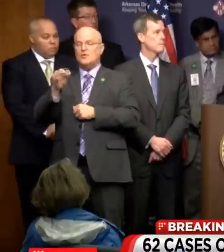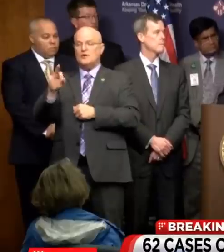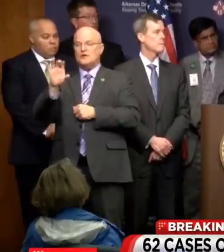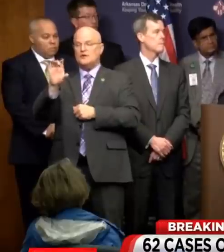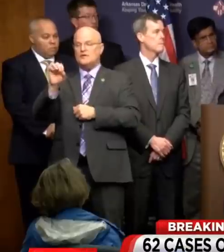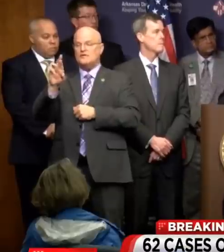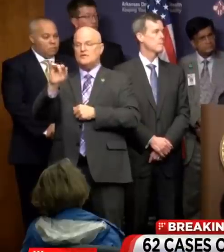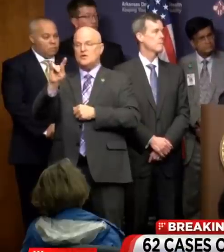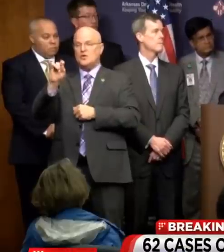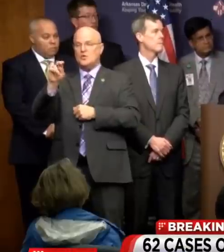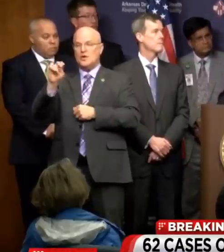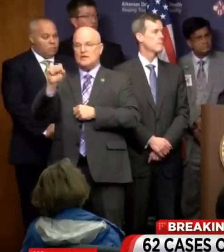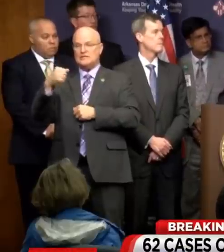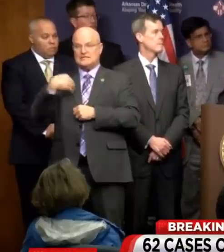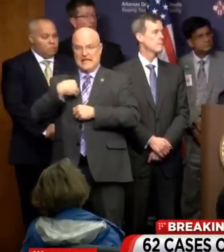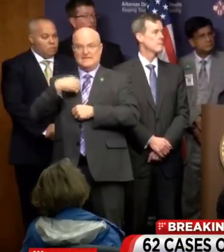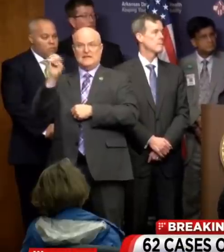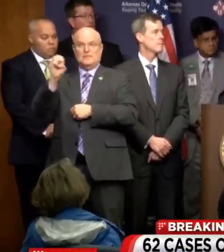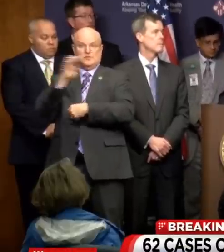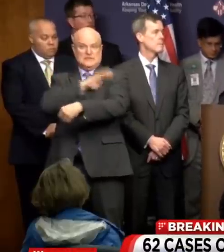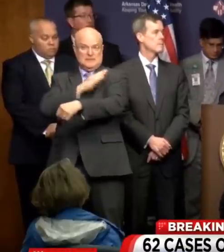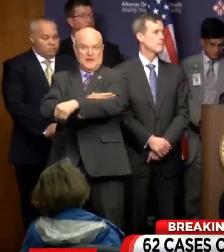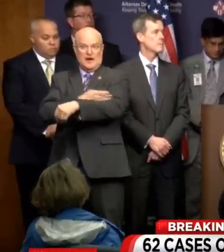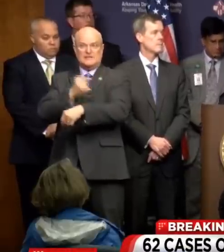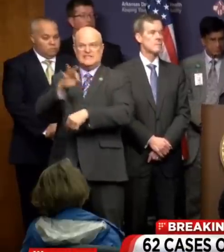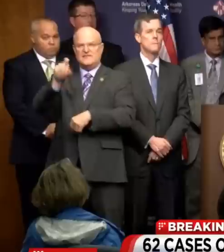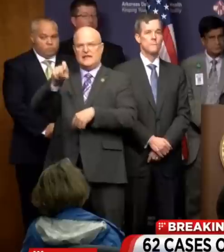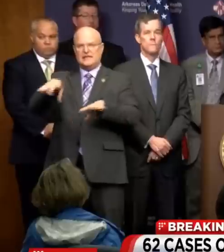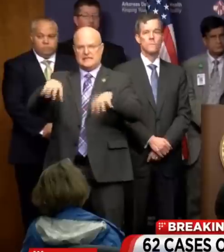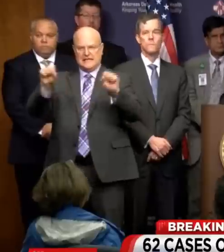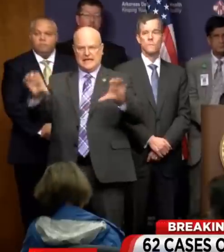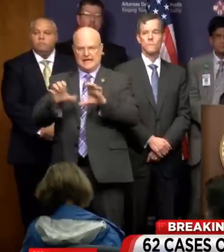emergency powers in the event that there is a need to take action.